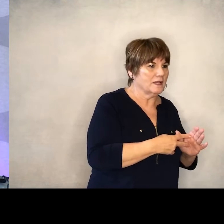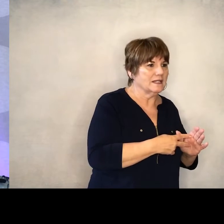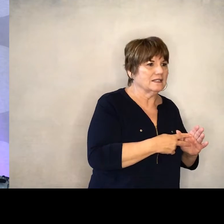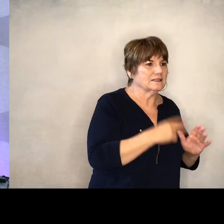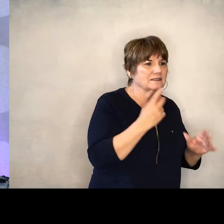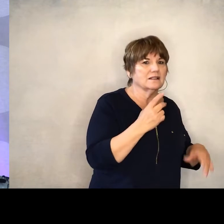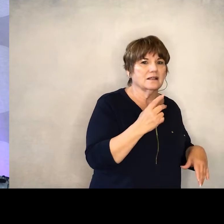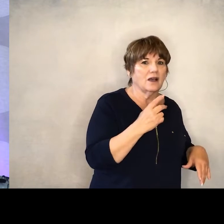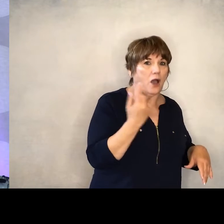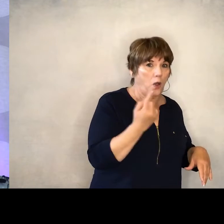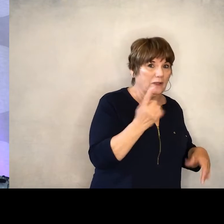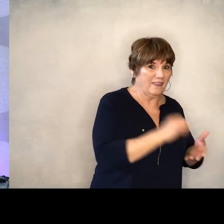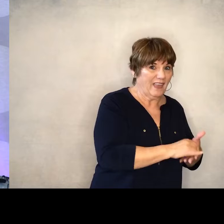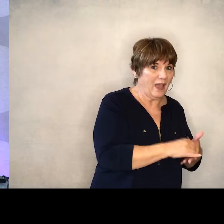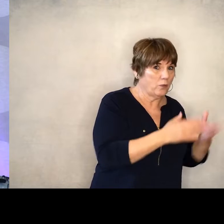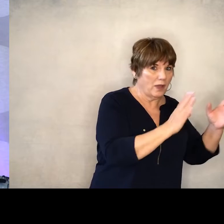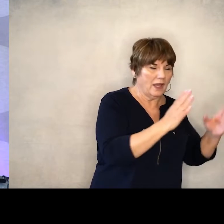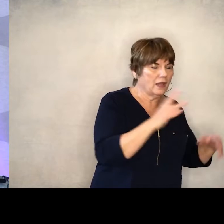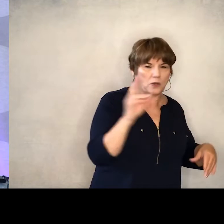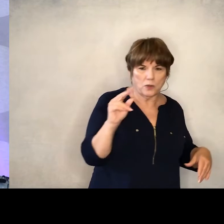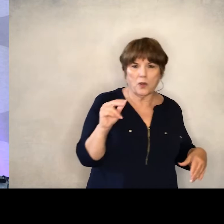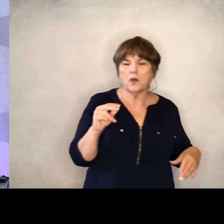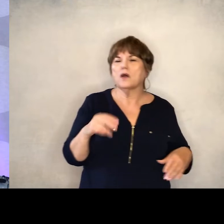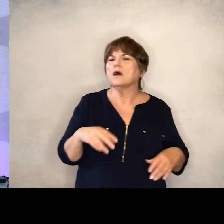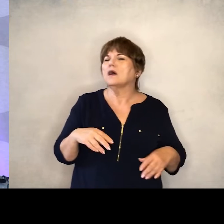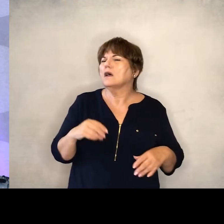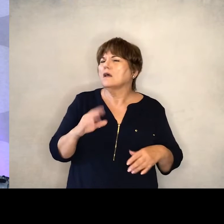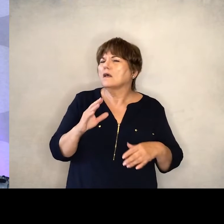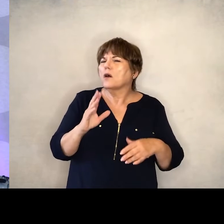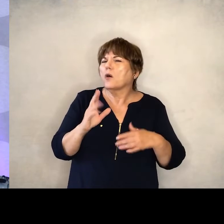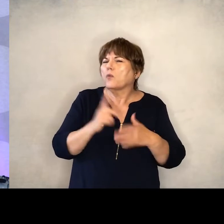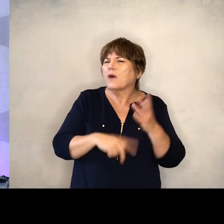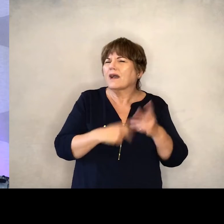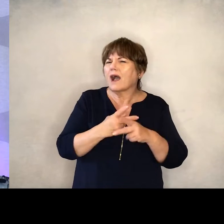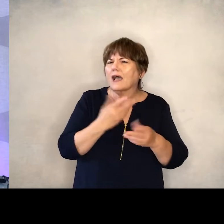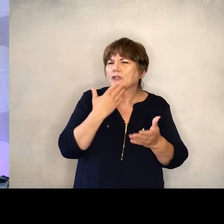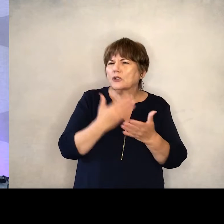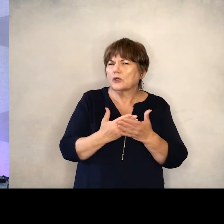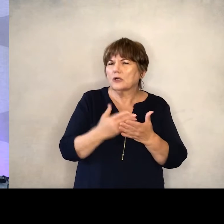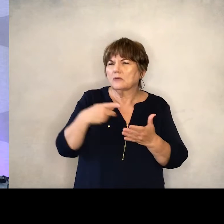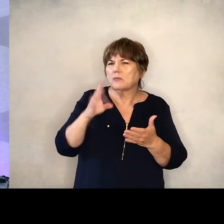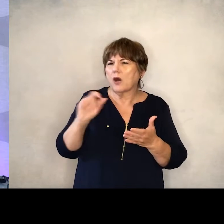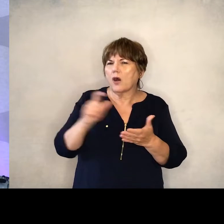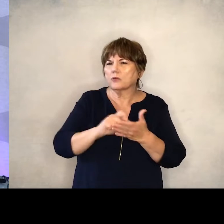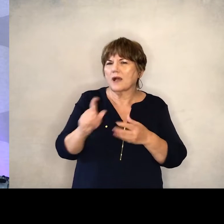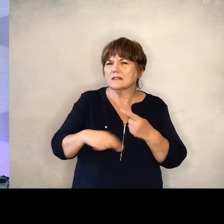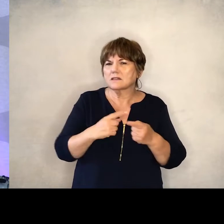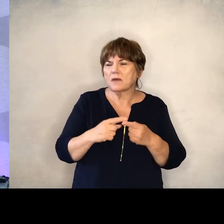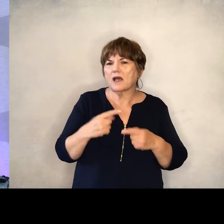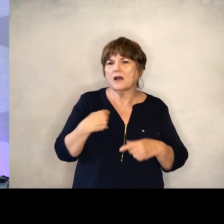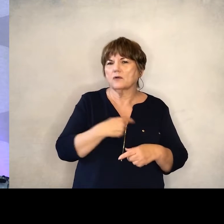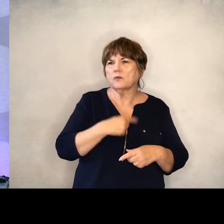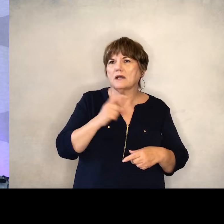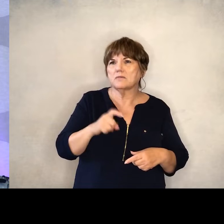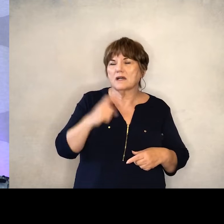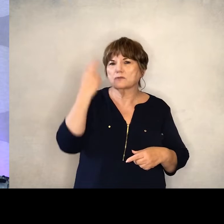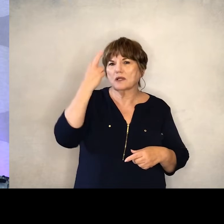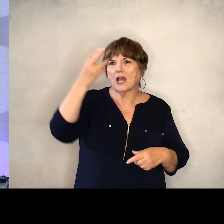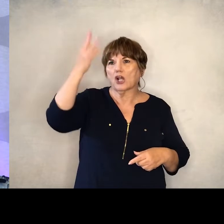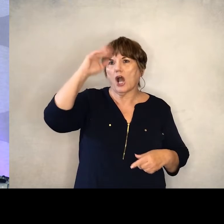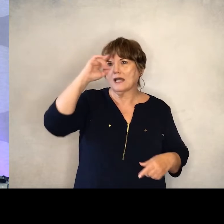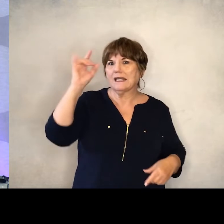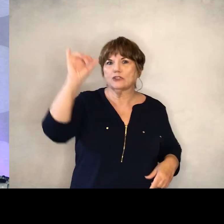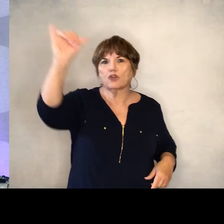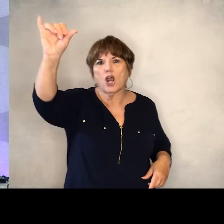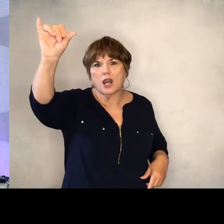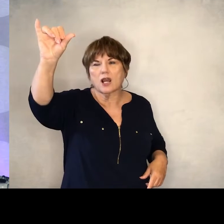get in stride with the good that Paul is talking about in this verse, we must be in stride with the God of eternity and realize the